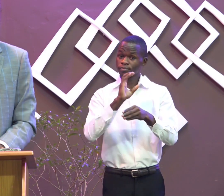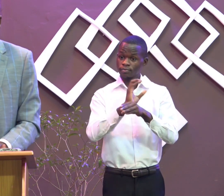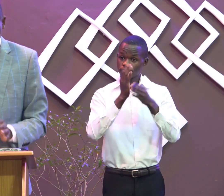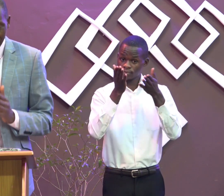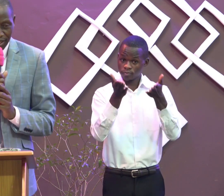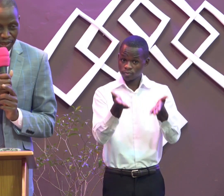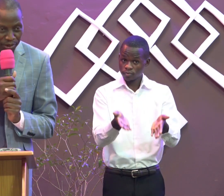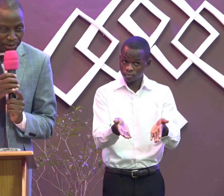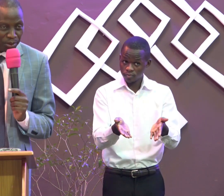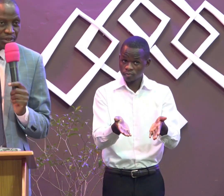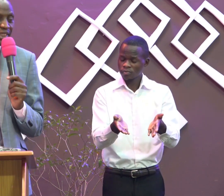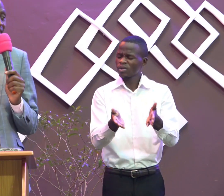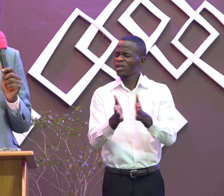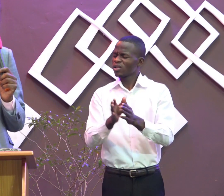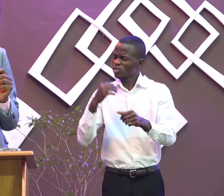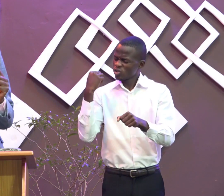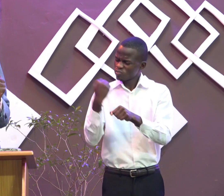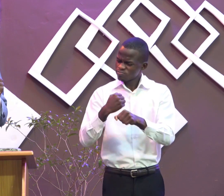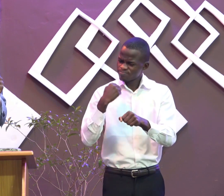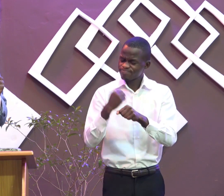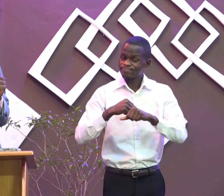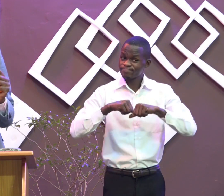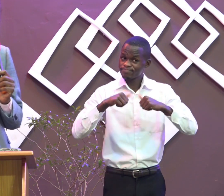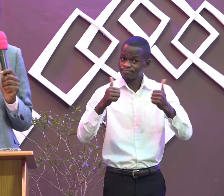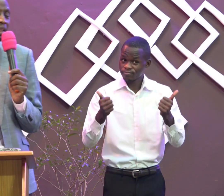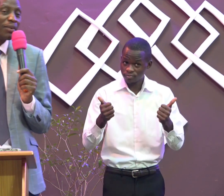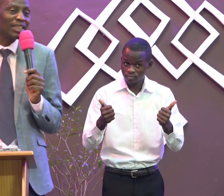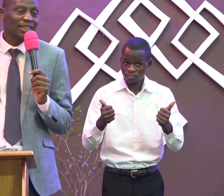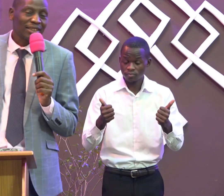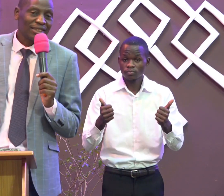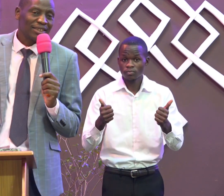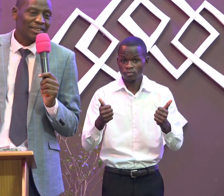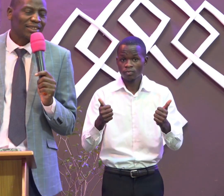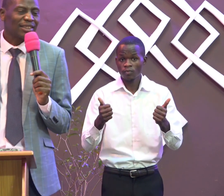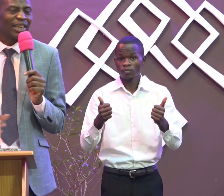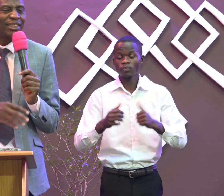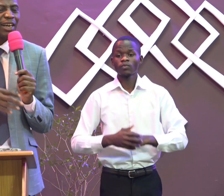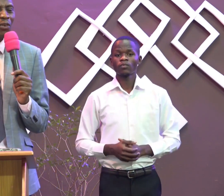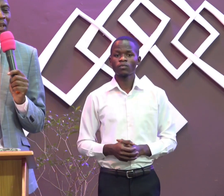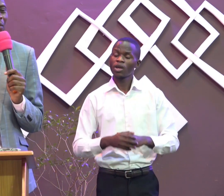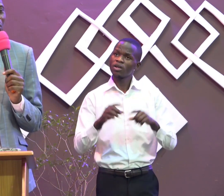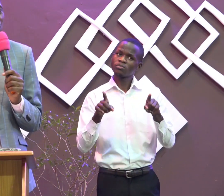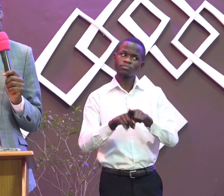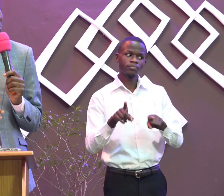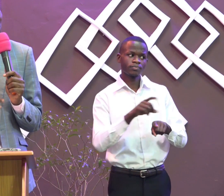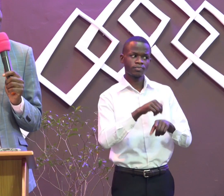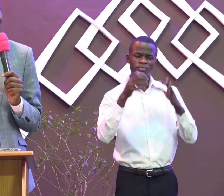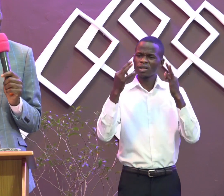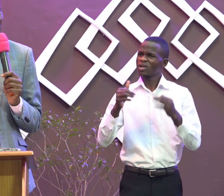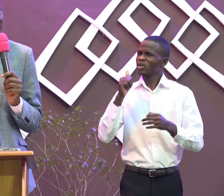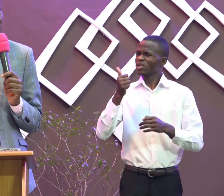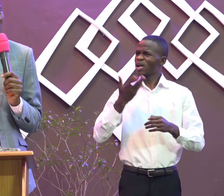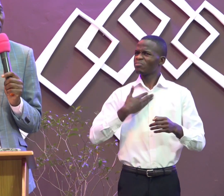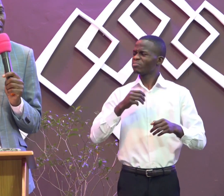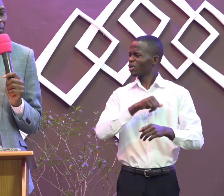gotten married from this church. Atambudde bulungi. He has walked right. By the way, taina ukona muntu nomunga